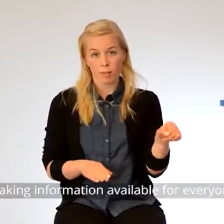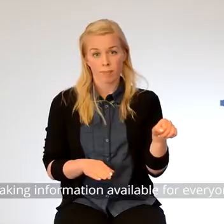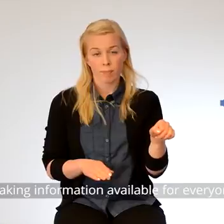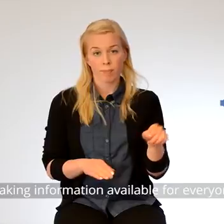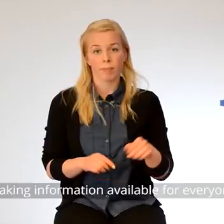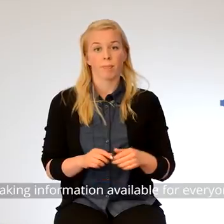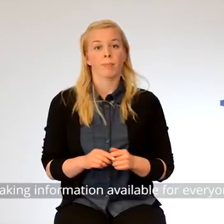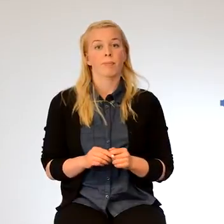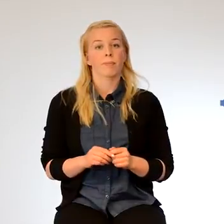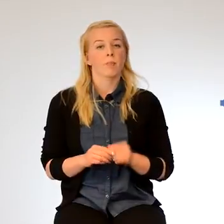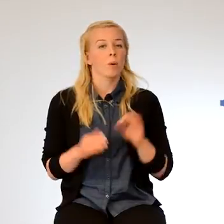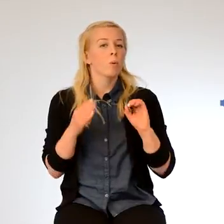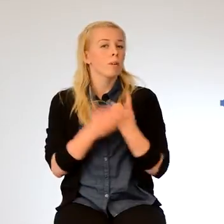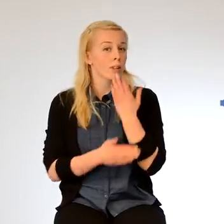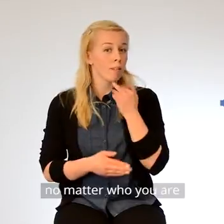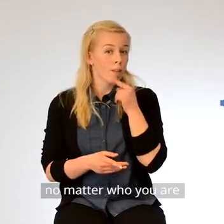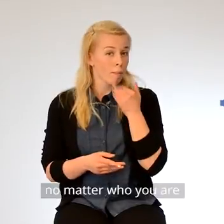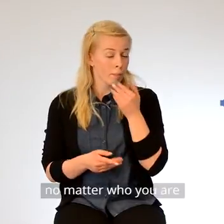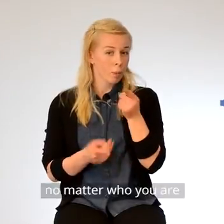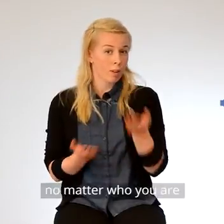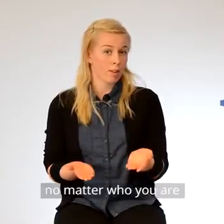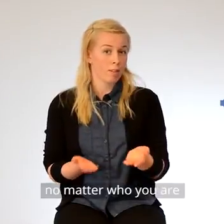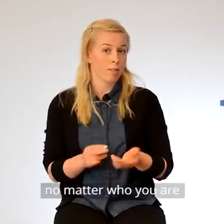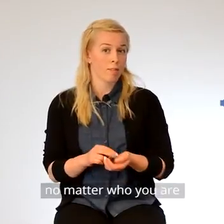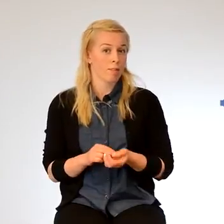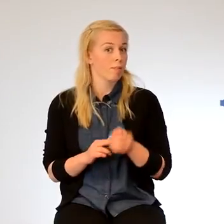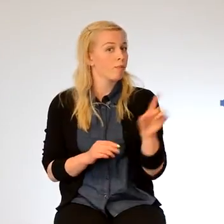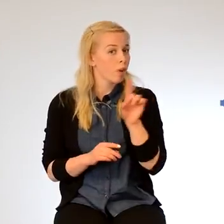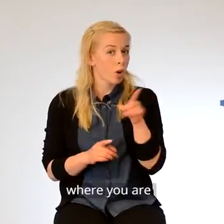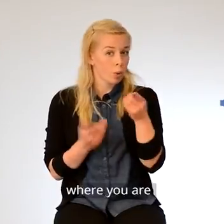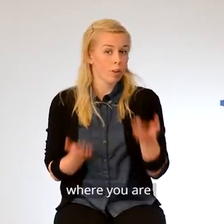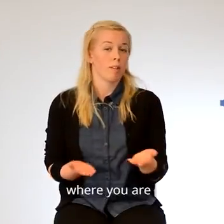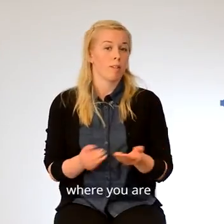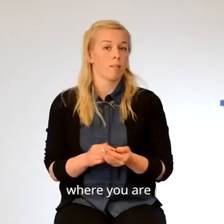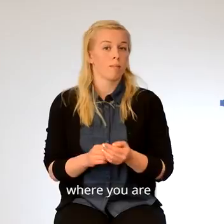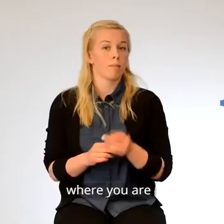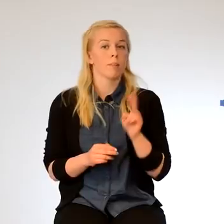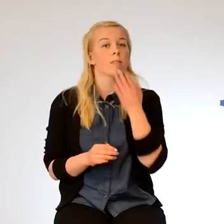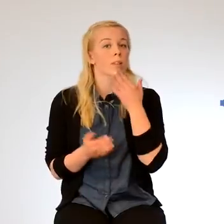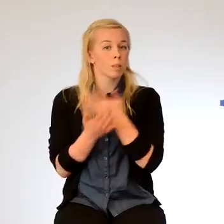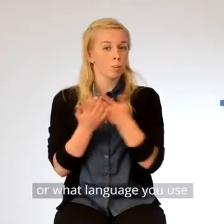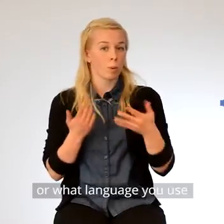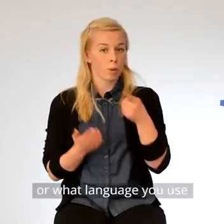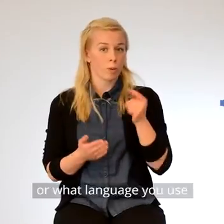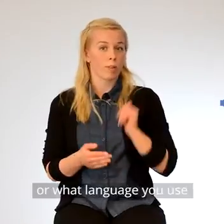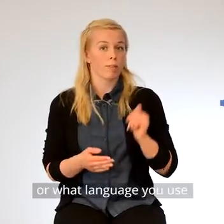everyone, no matter who you are, where you are, or what language you